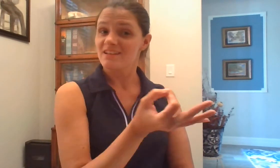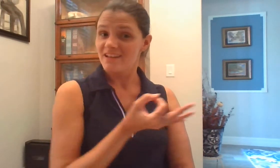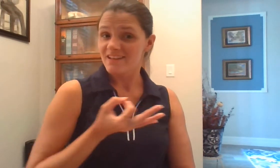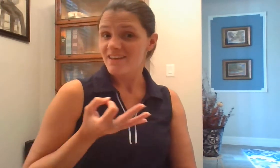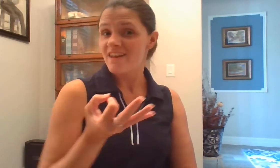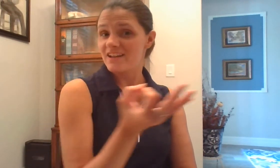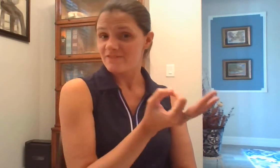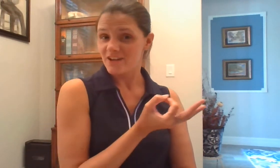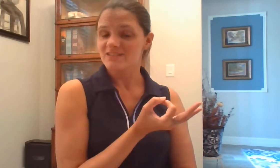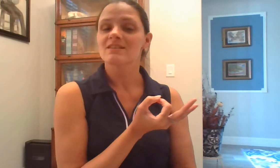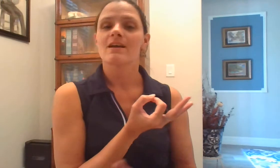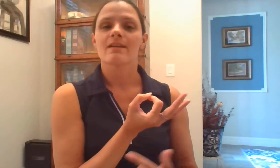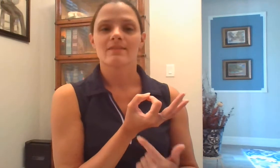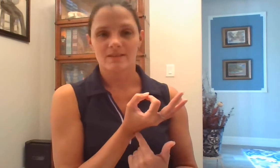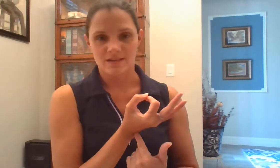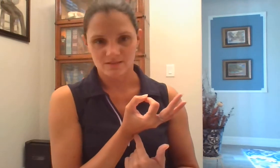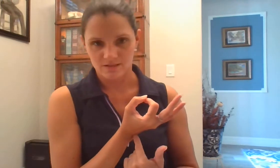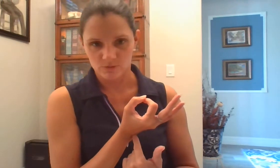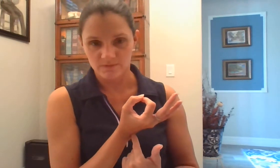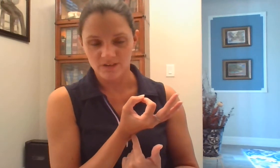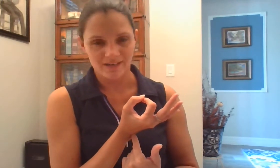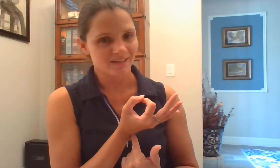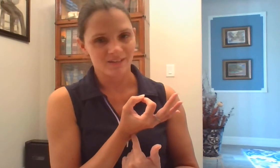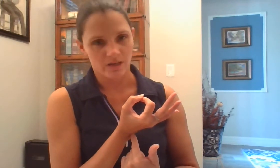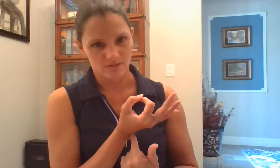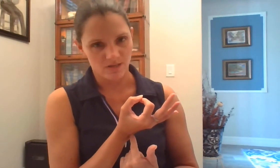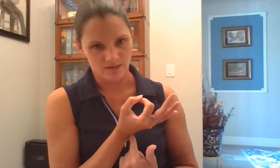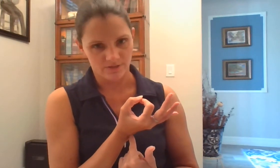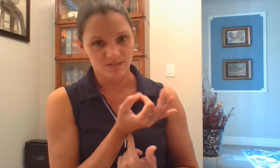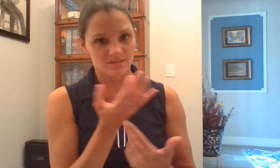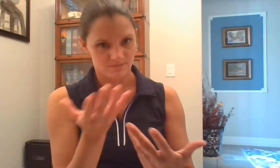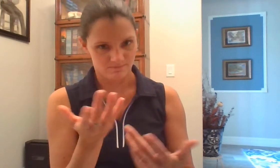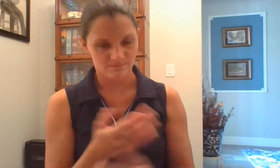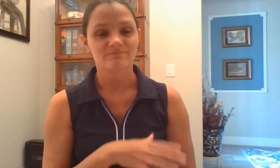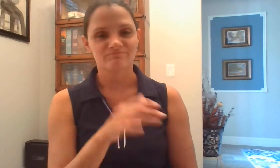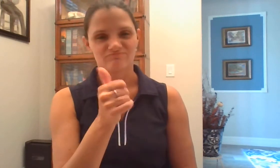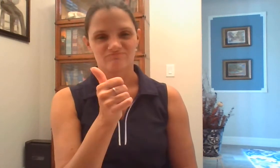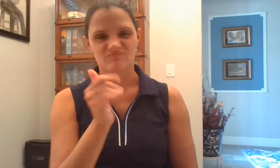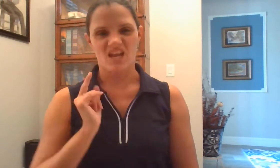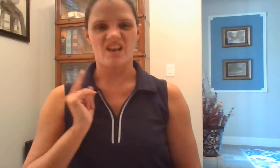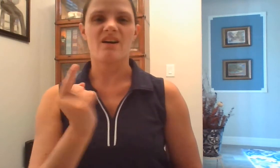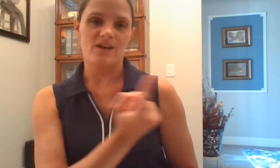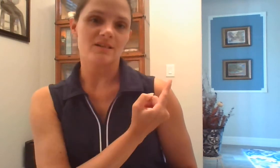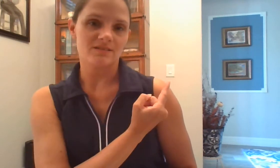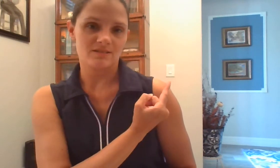nine of us then that's that rule of nine thing you can't do ten of us ten of us